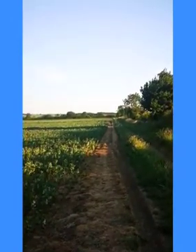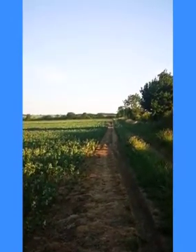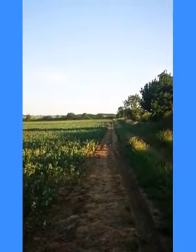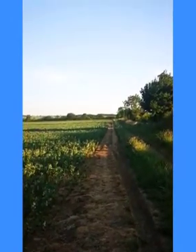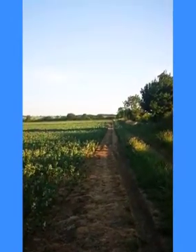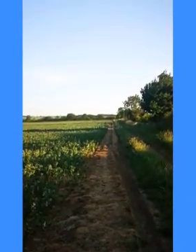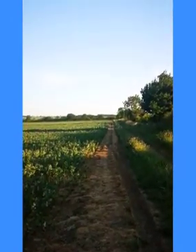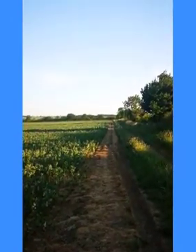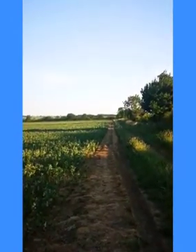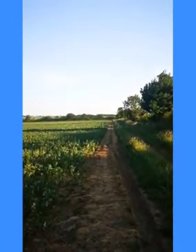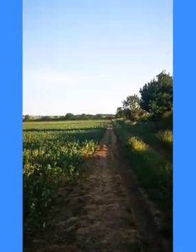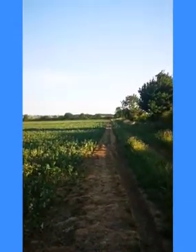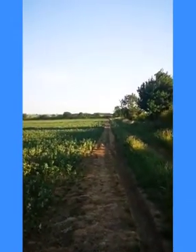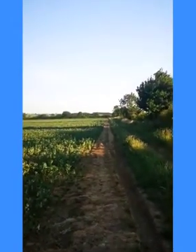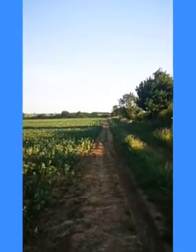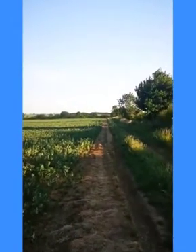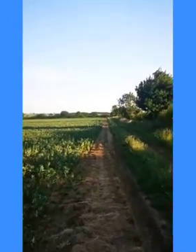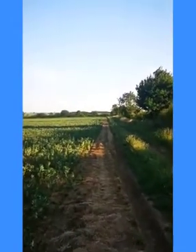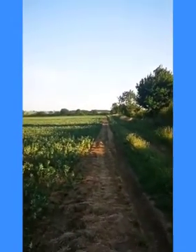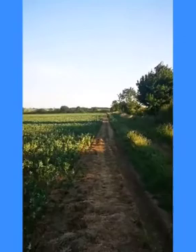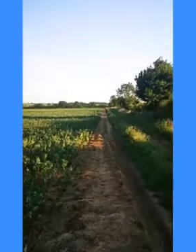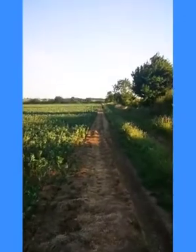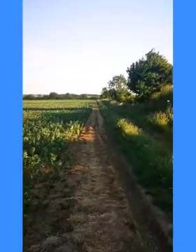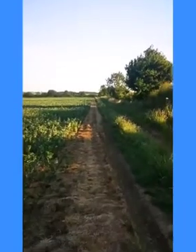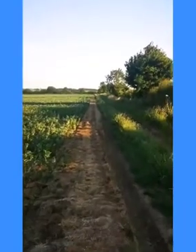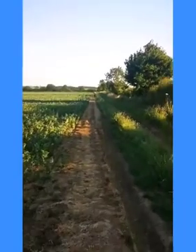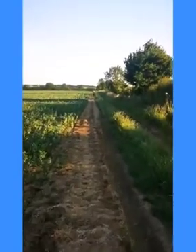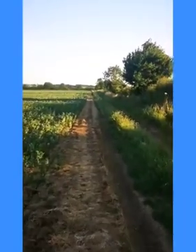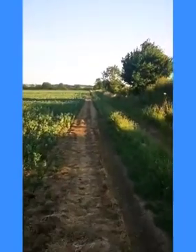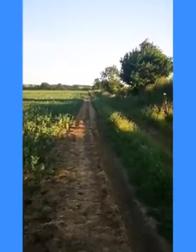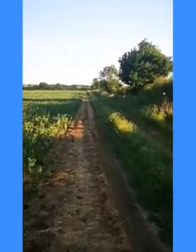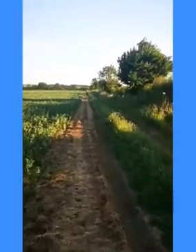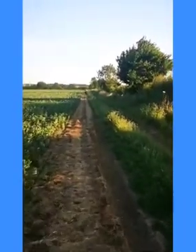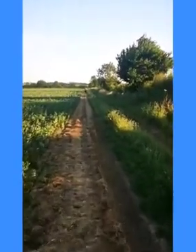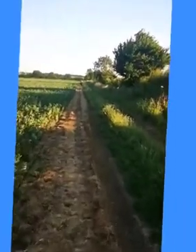No, miss them, buddy. Have to be quicker next time.